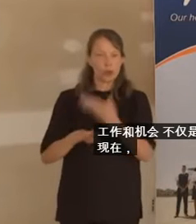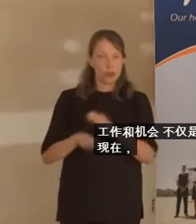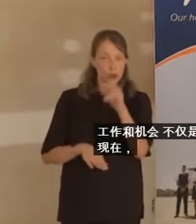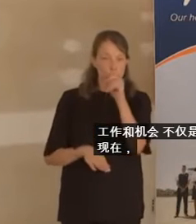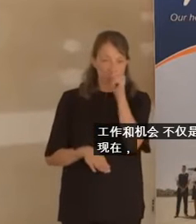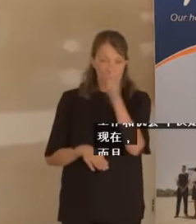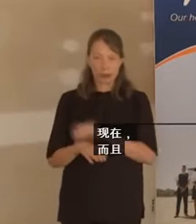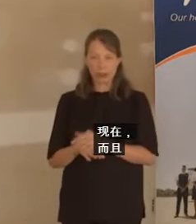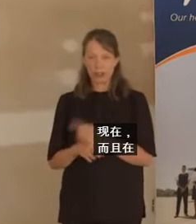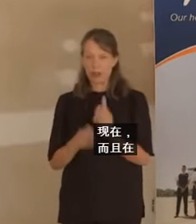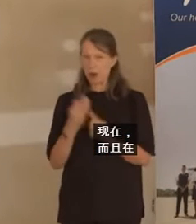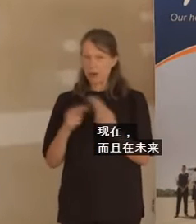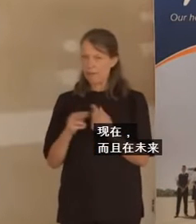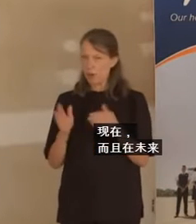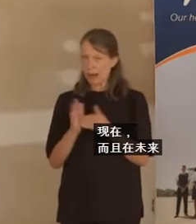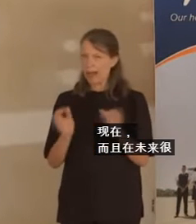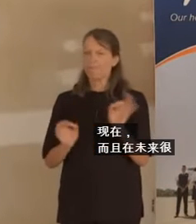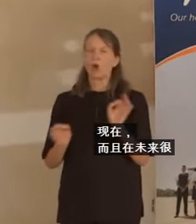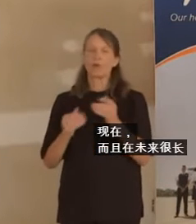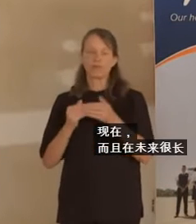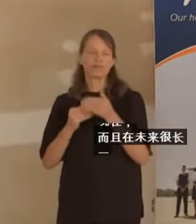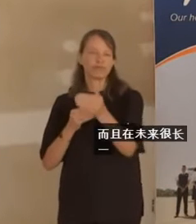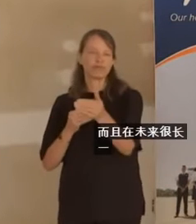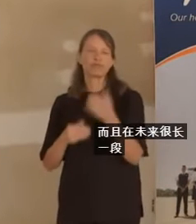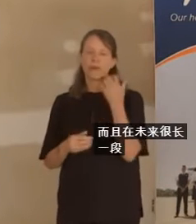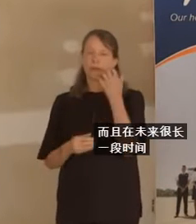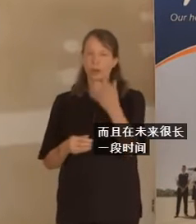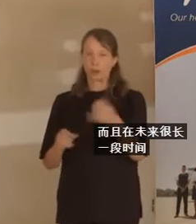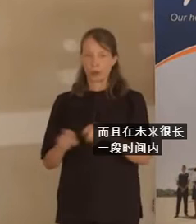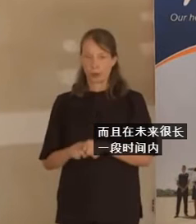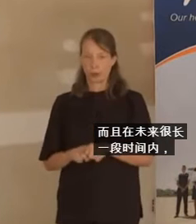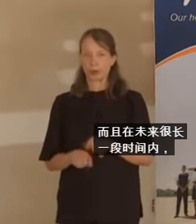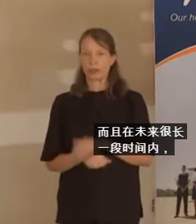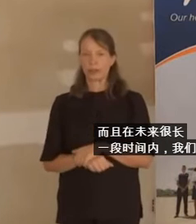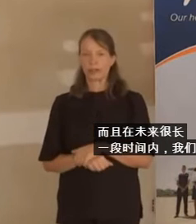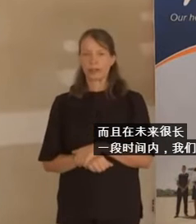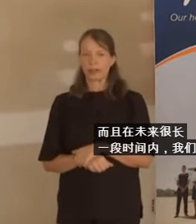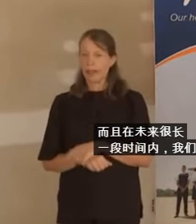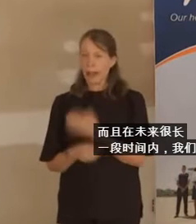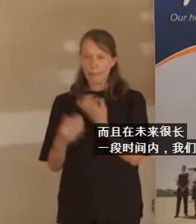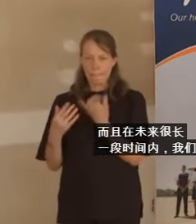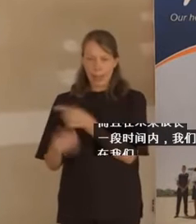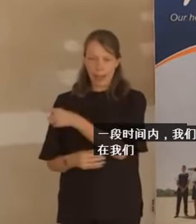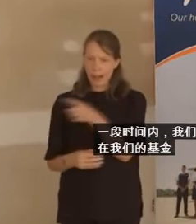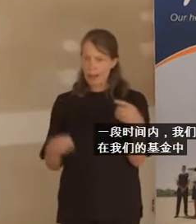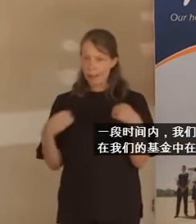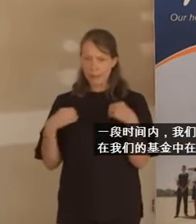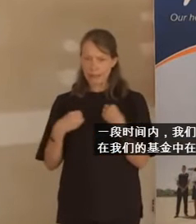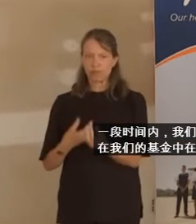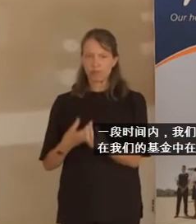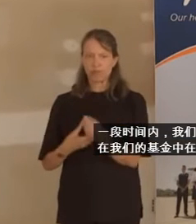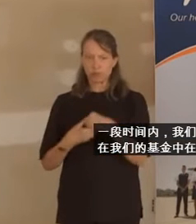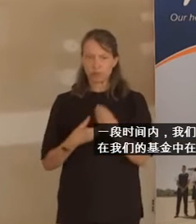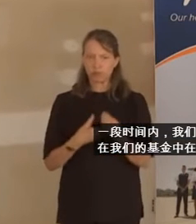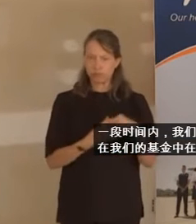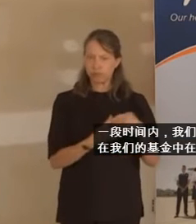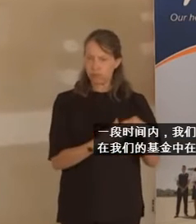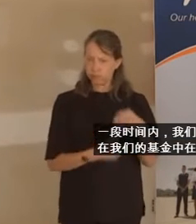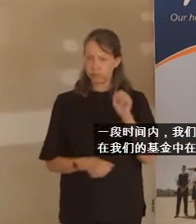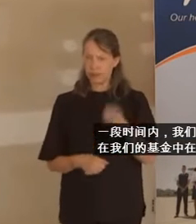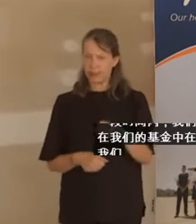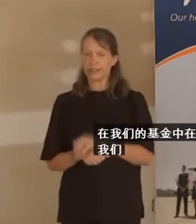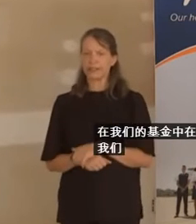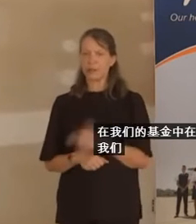now, but well into the future. And we have seen substantive engagement right across the board, nationally,